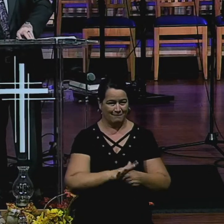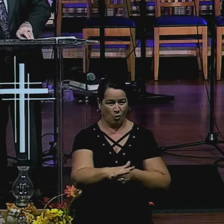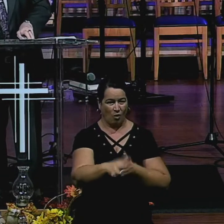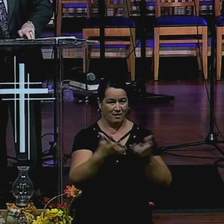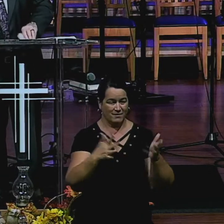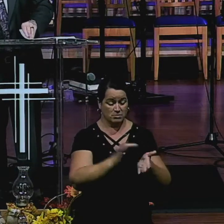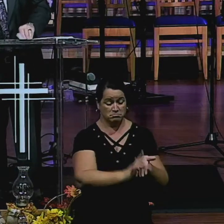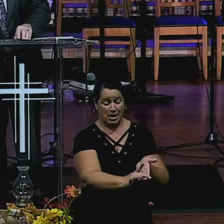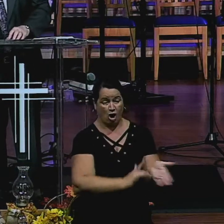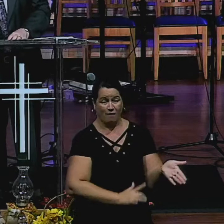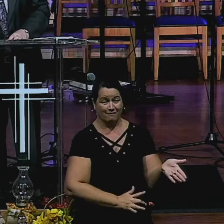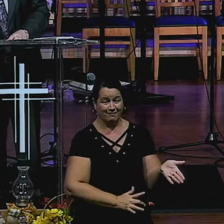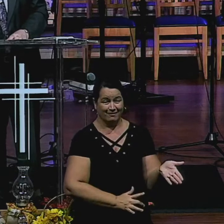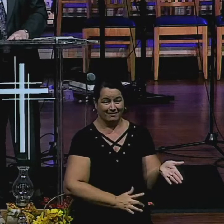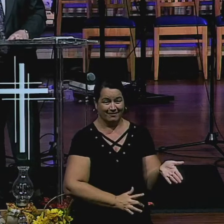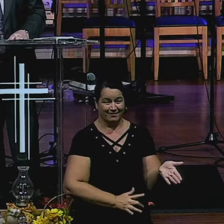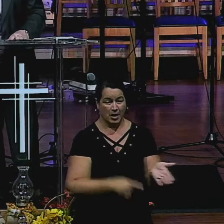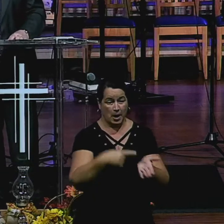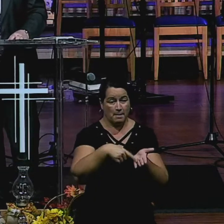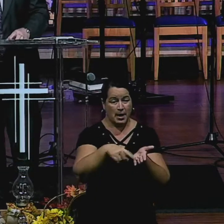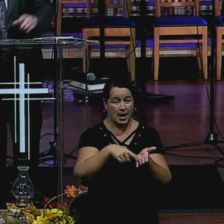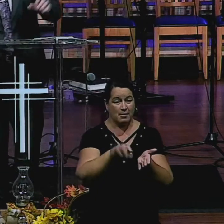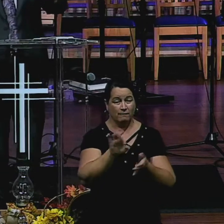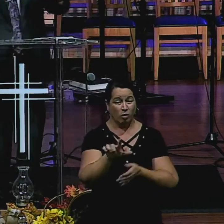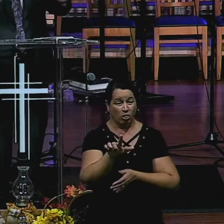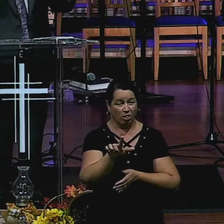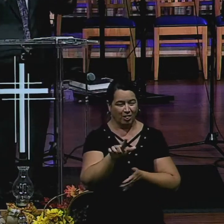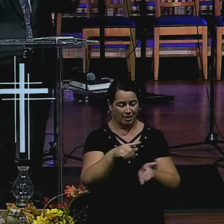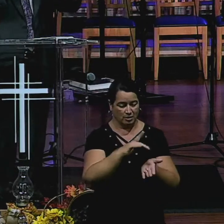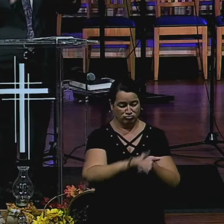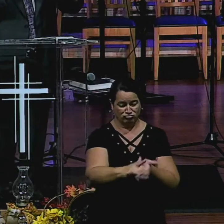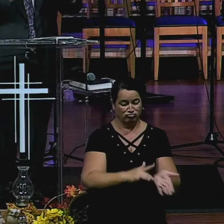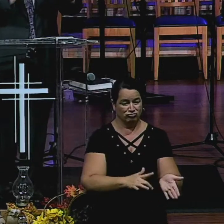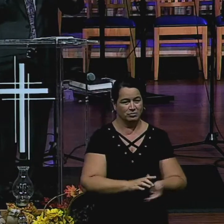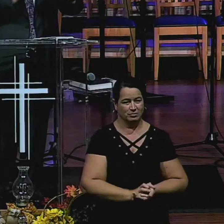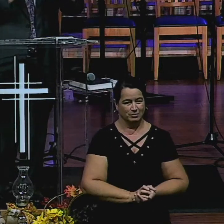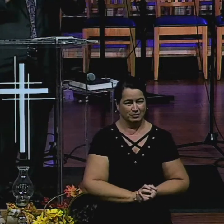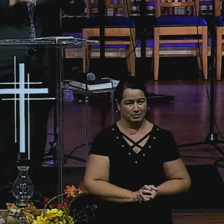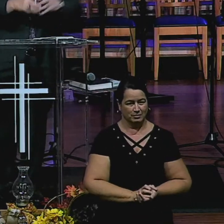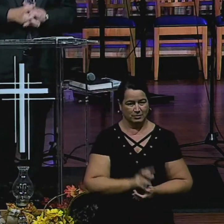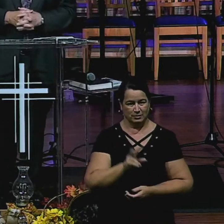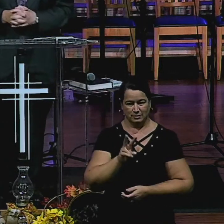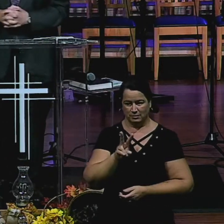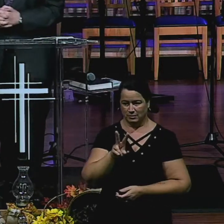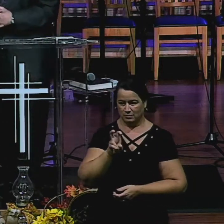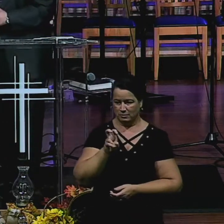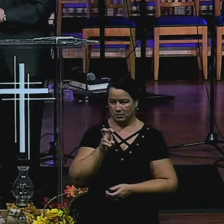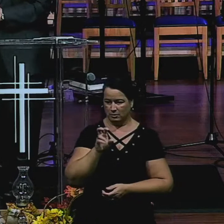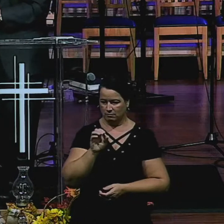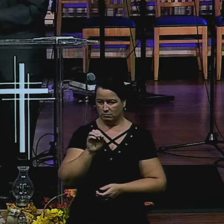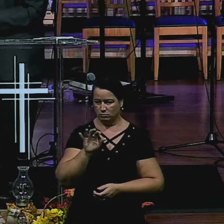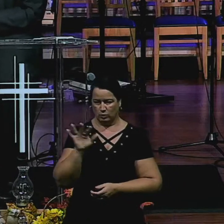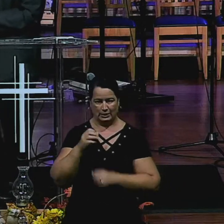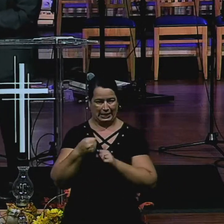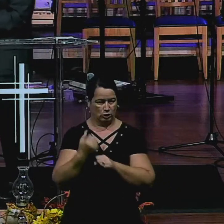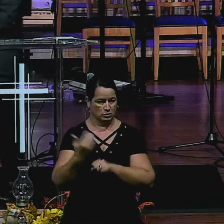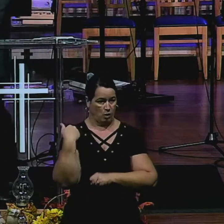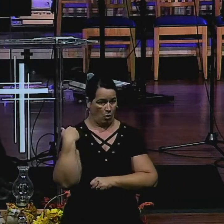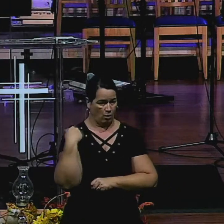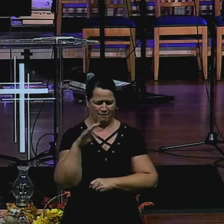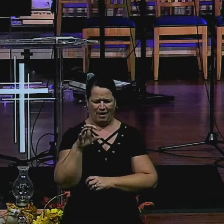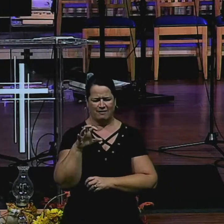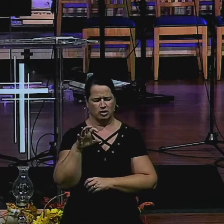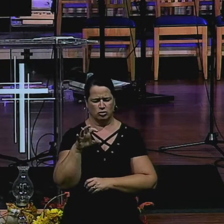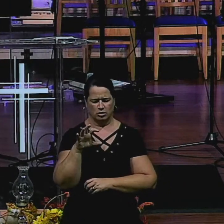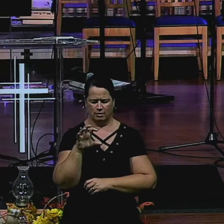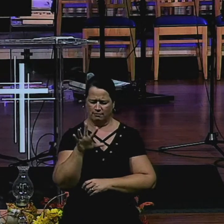know, when Martin Luther 503 years ago nailed his 95 theses to the door, it reminds me that